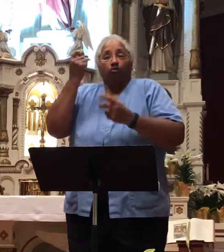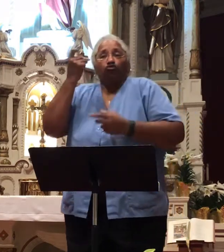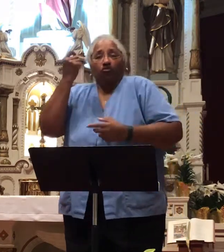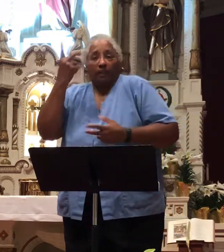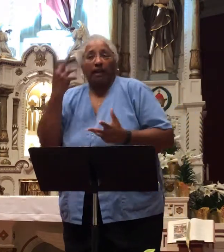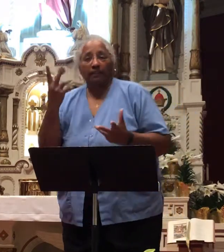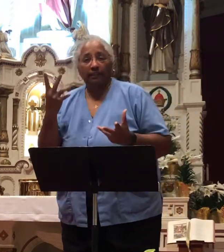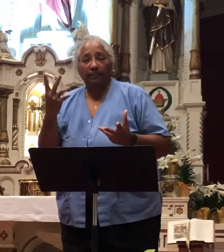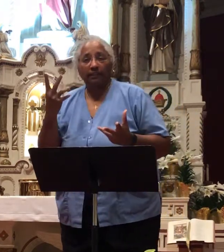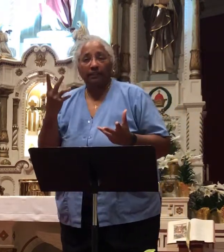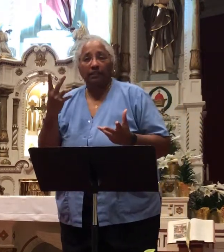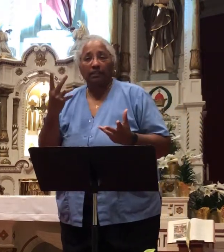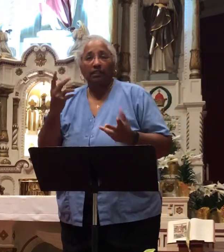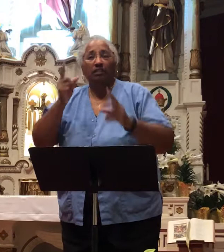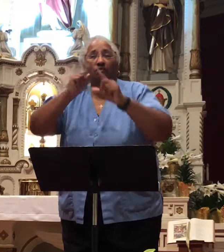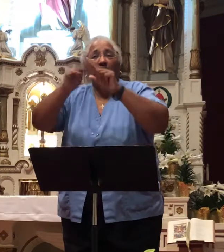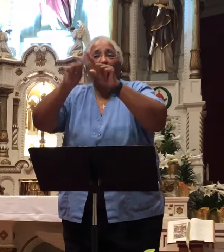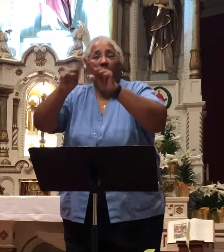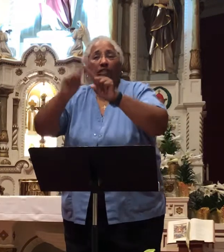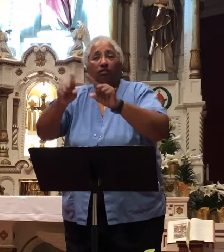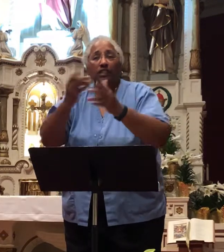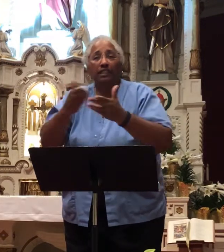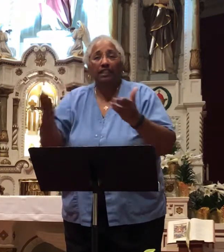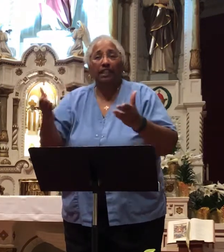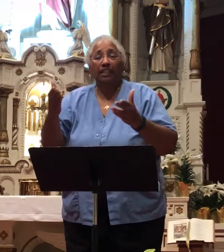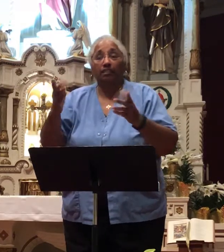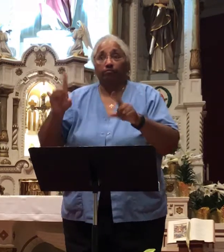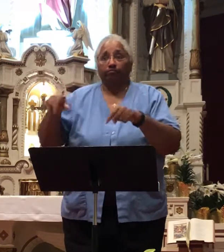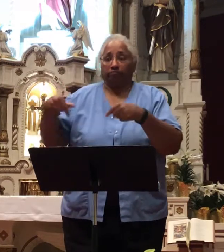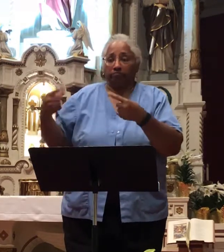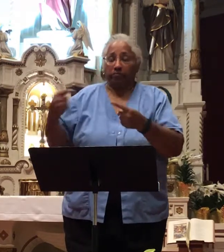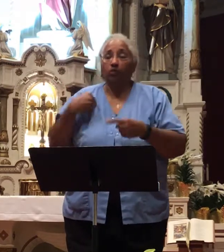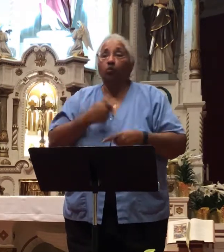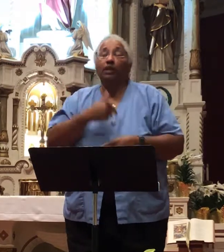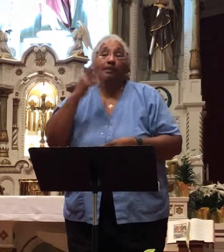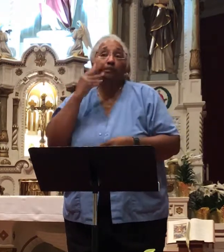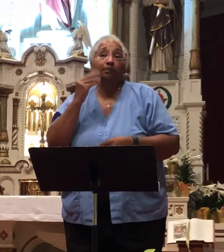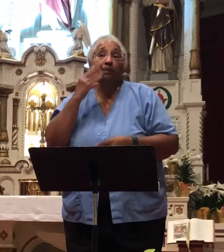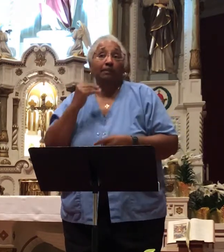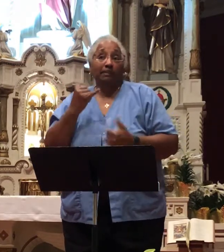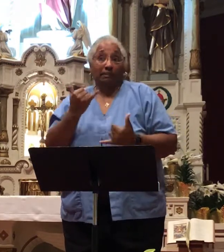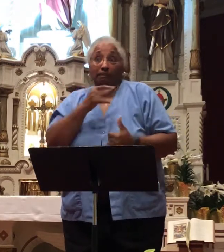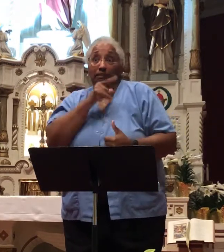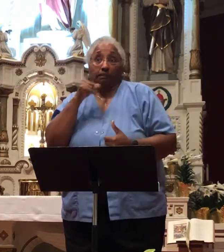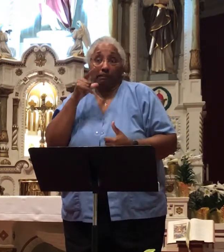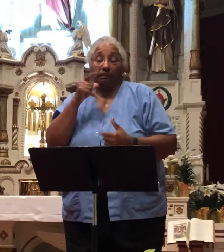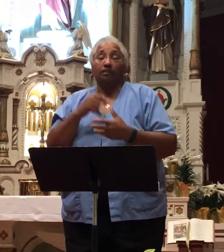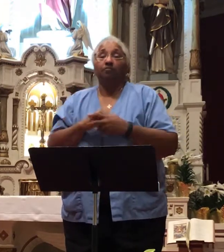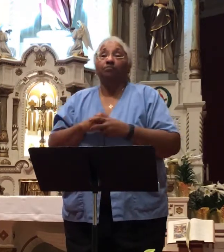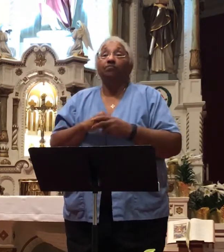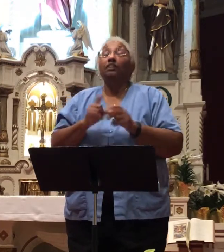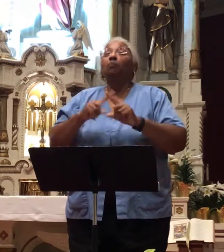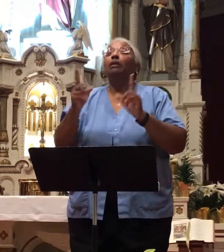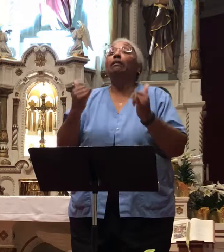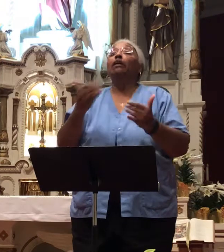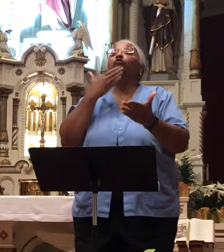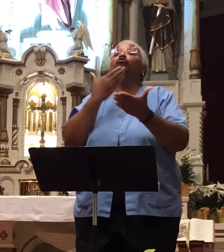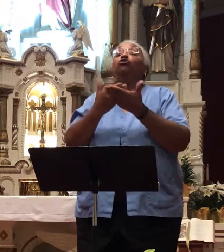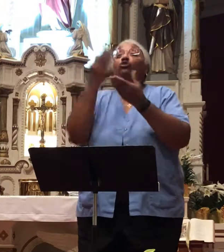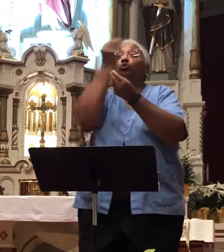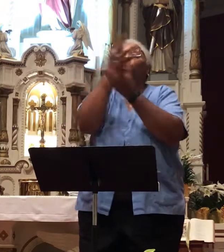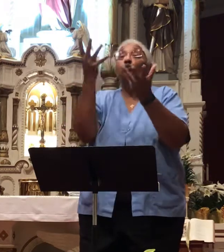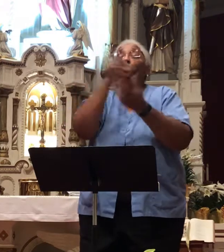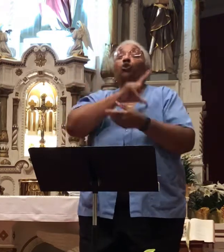understanding of all the events that we have gone through. But the good news today is that the Lord is